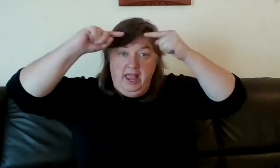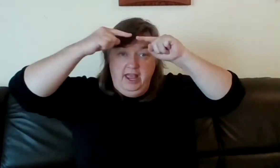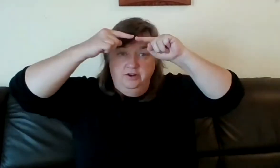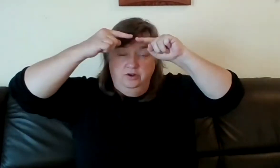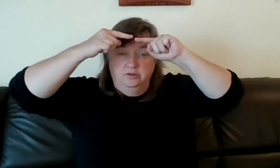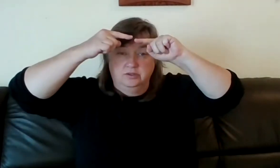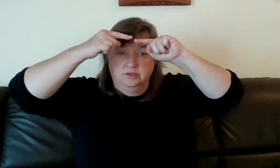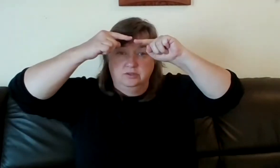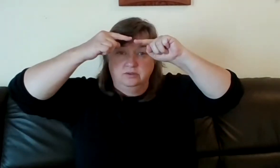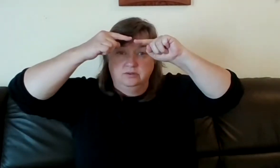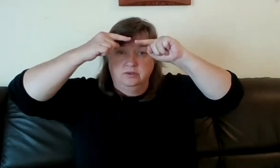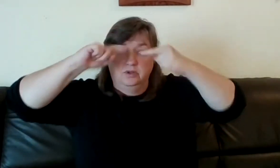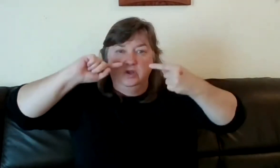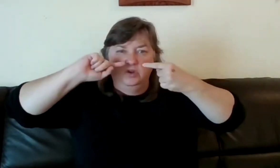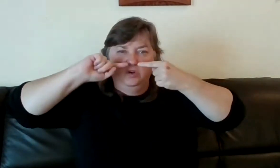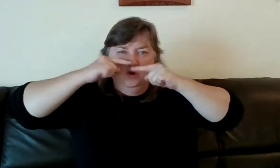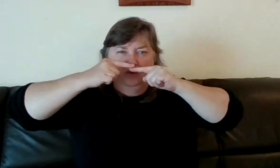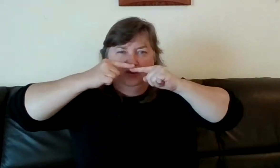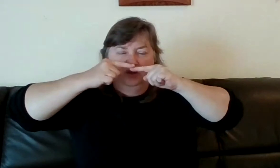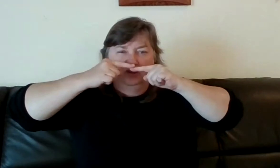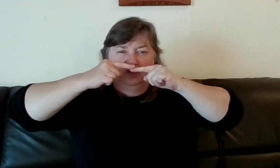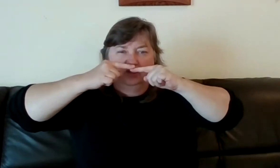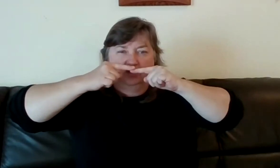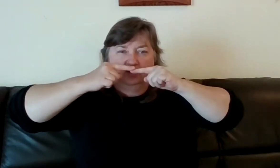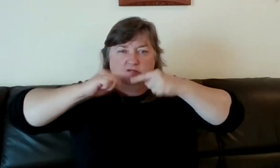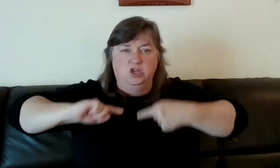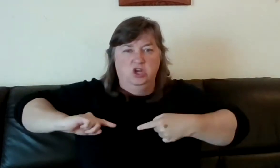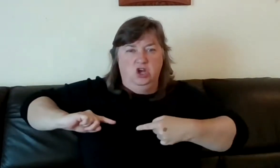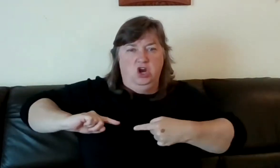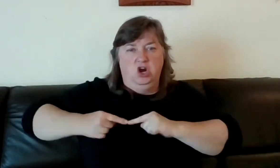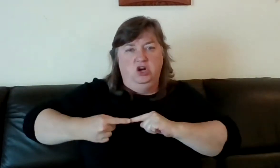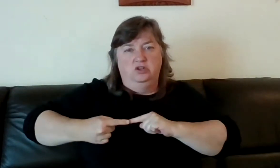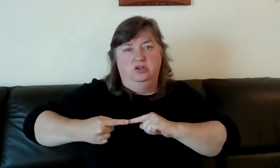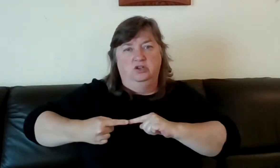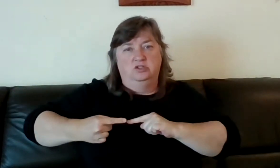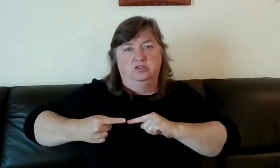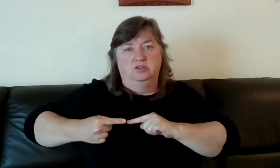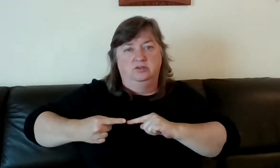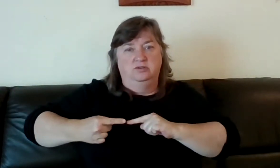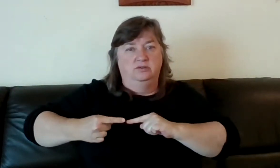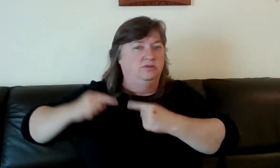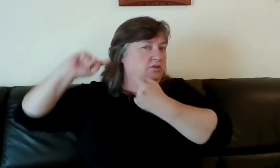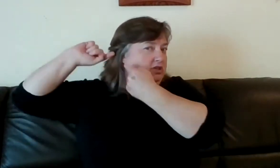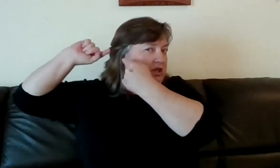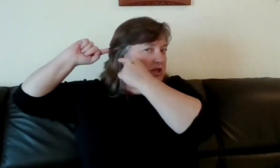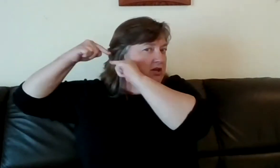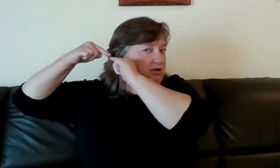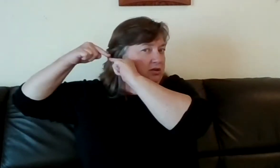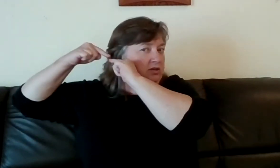Head hurts, nose hurts, heart hurts, ear